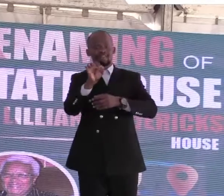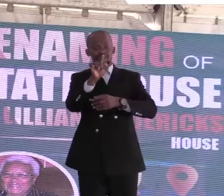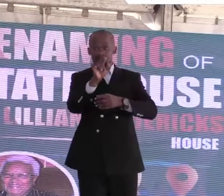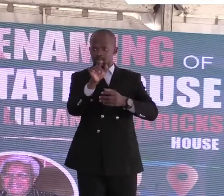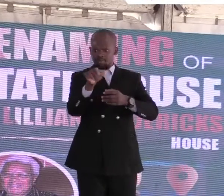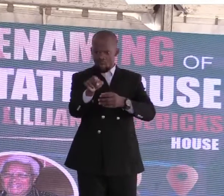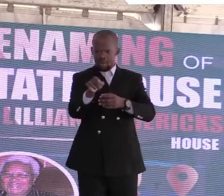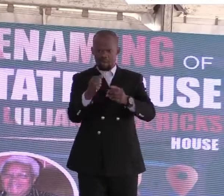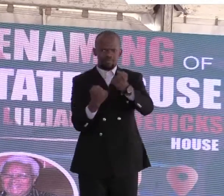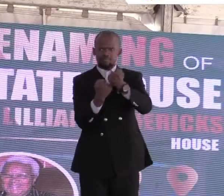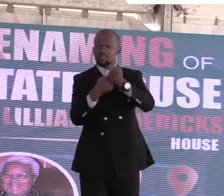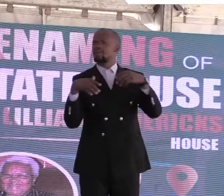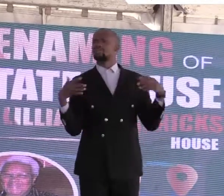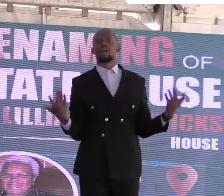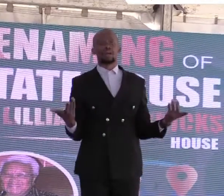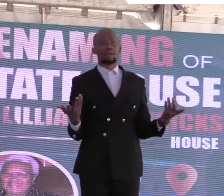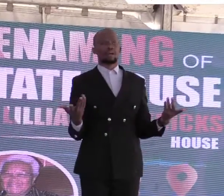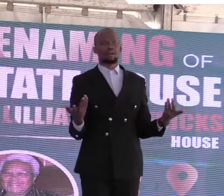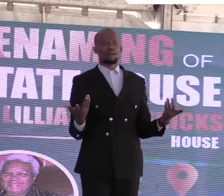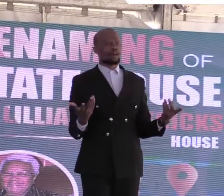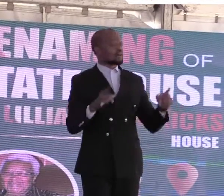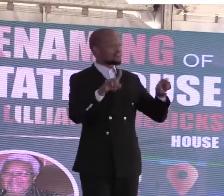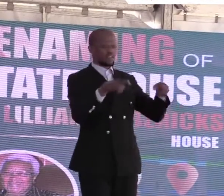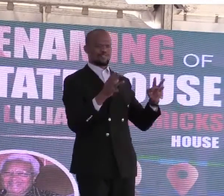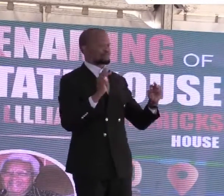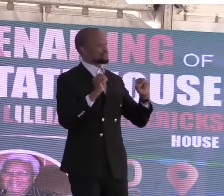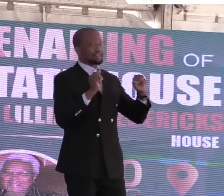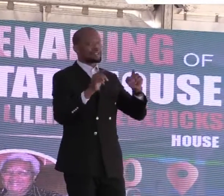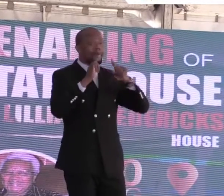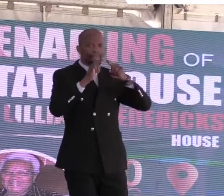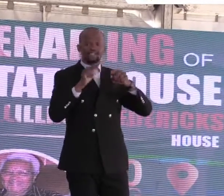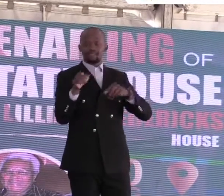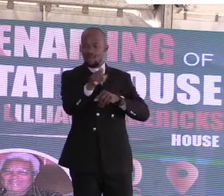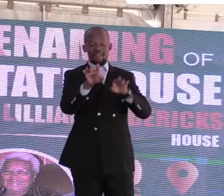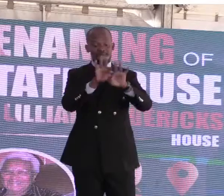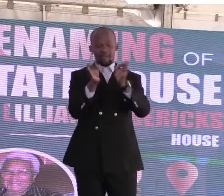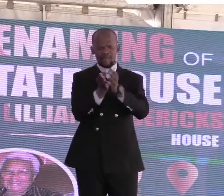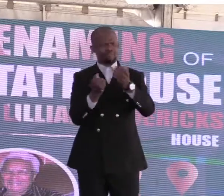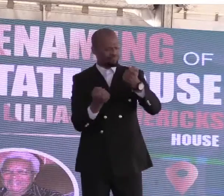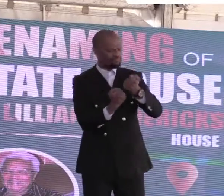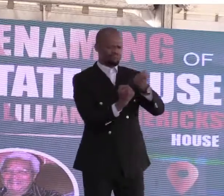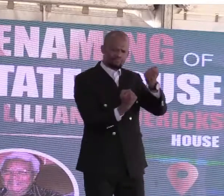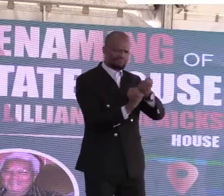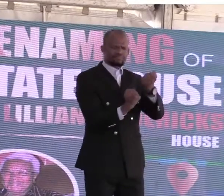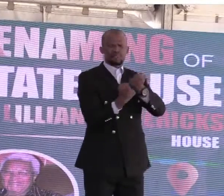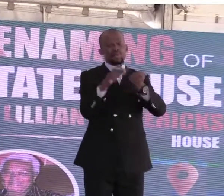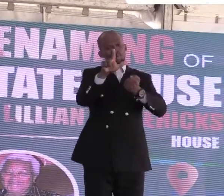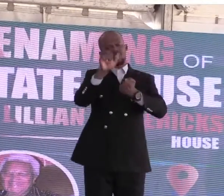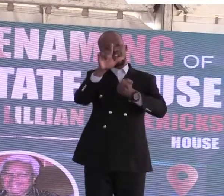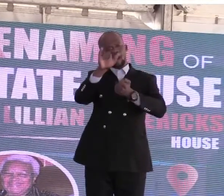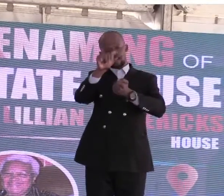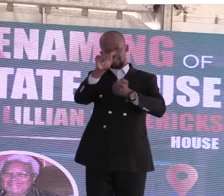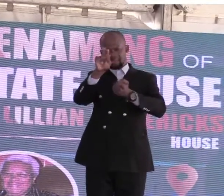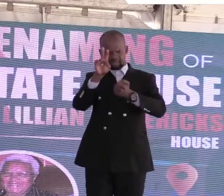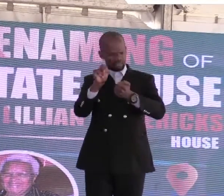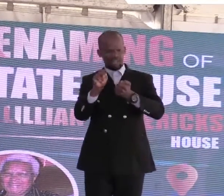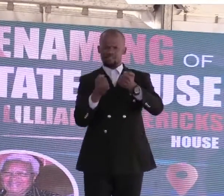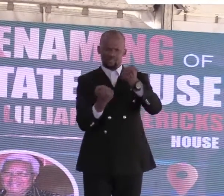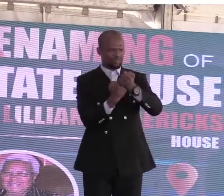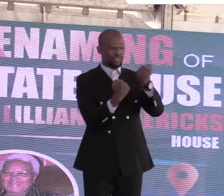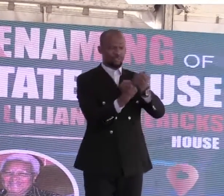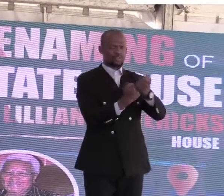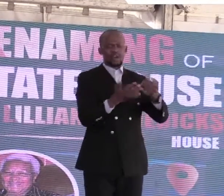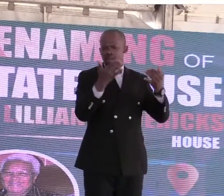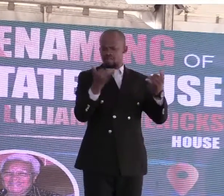her, maybe she couldn't manage. But because of her family that managed to be